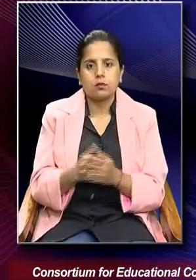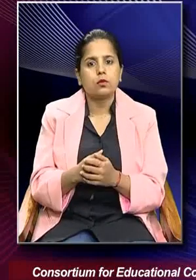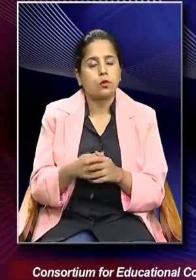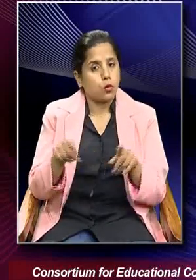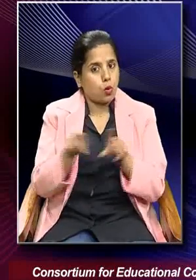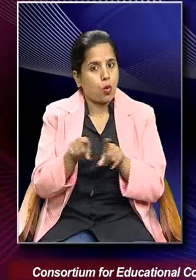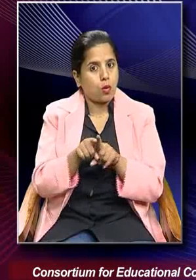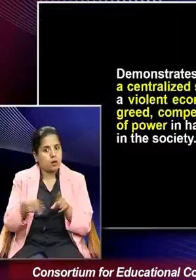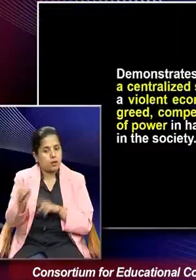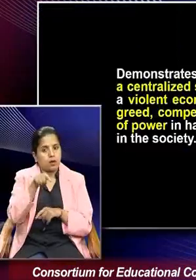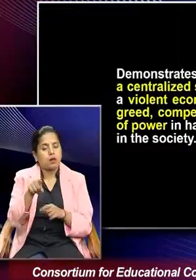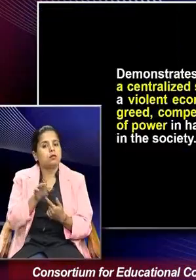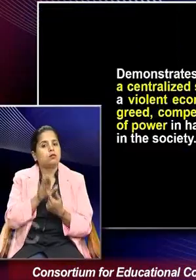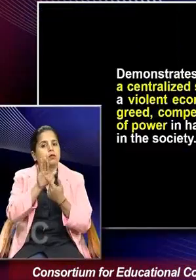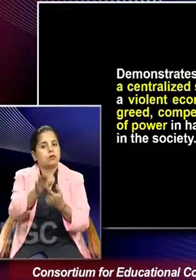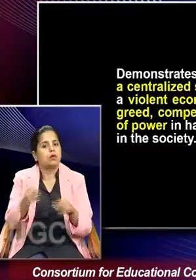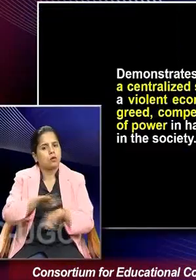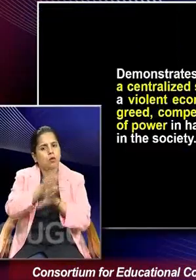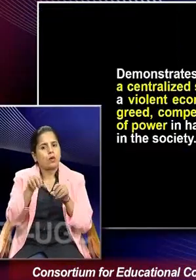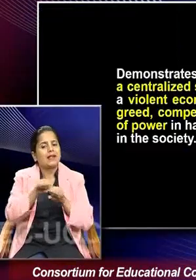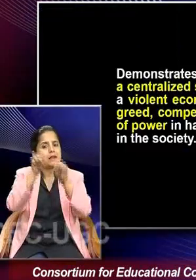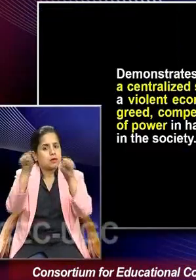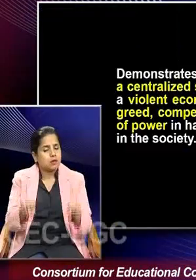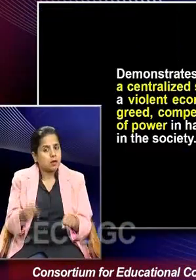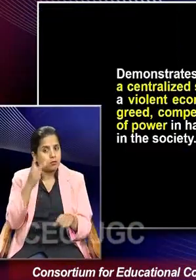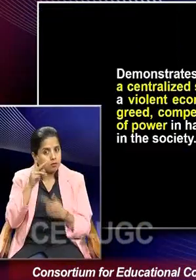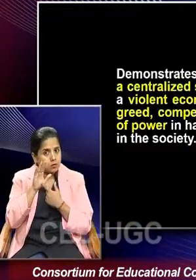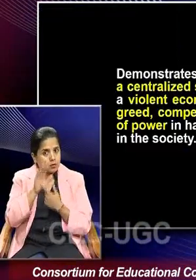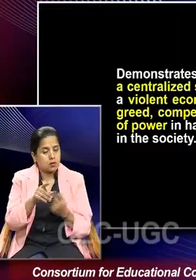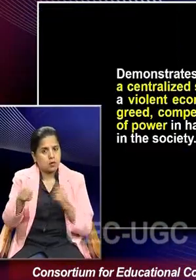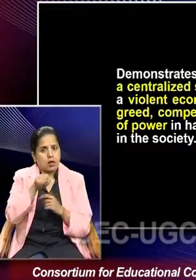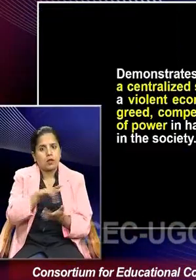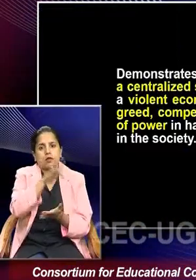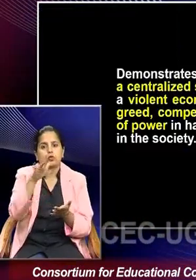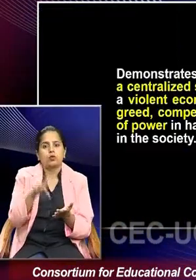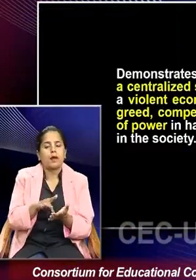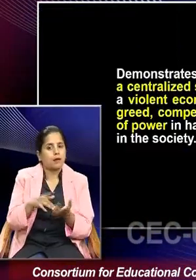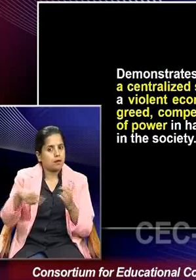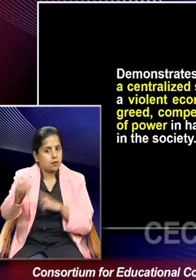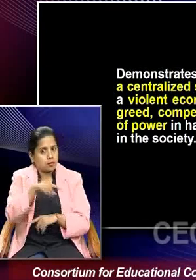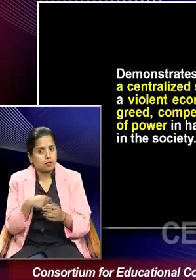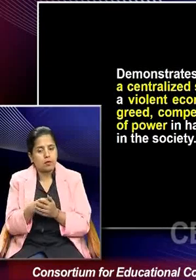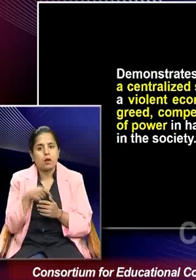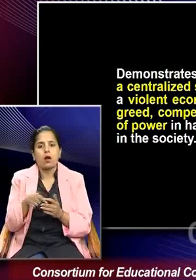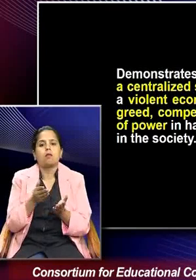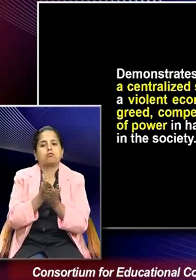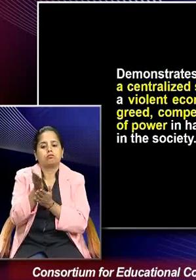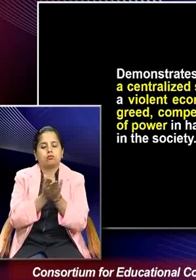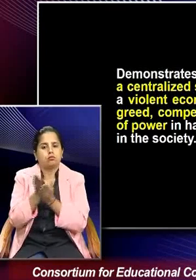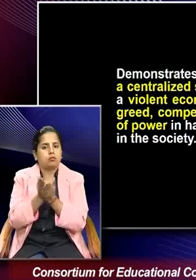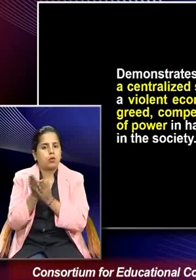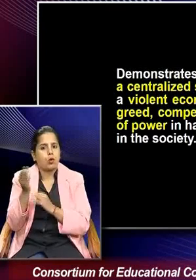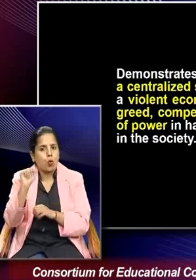Also demonstrates, the entire system also demonstrates that the centralized method of provision